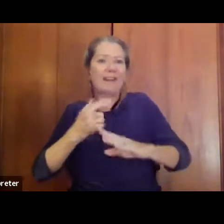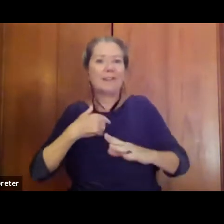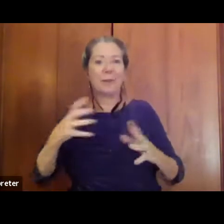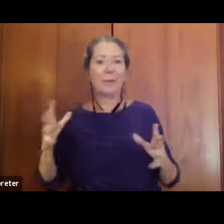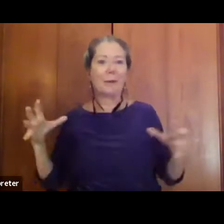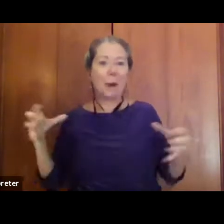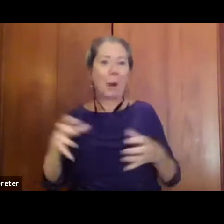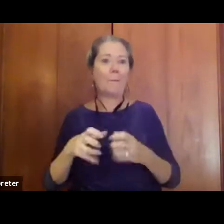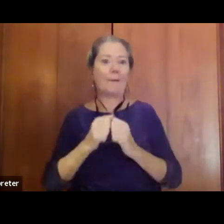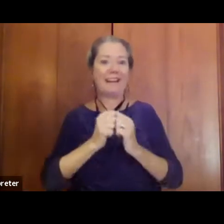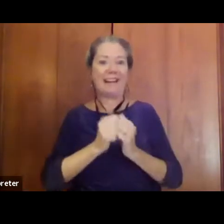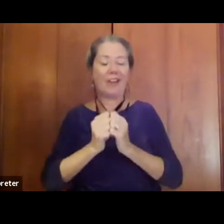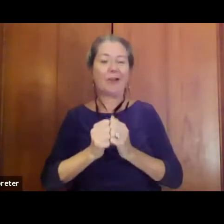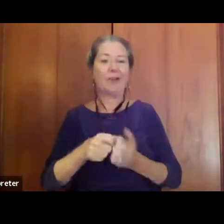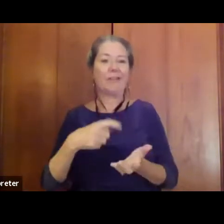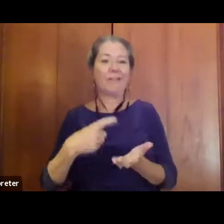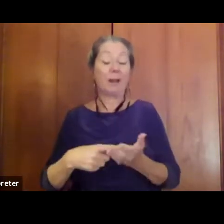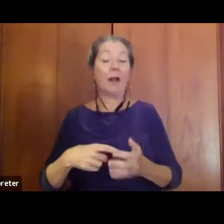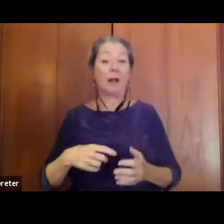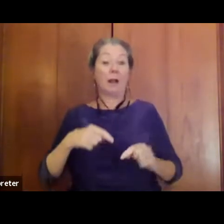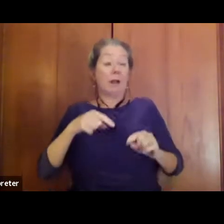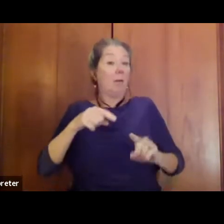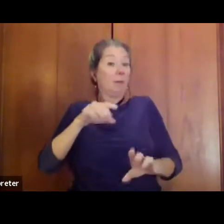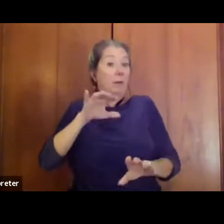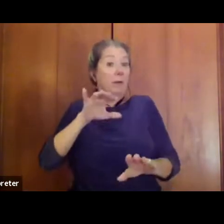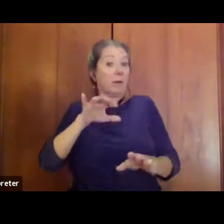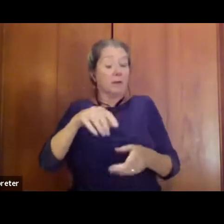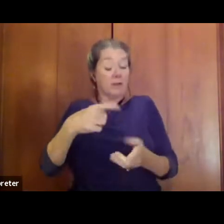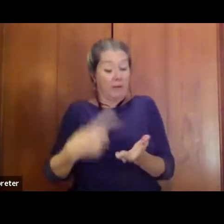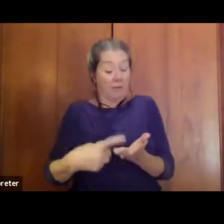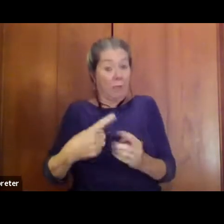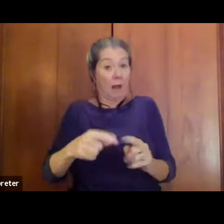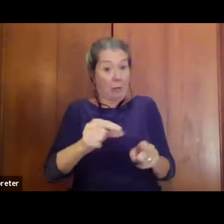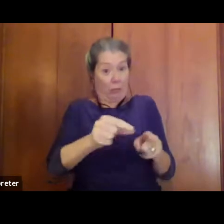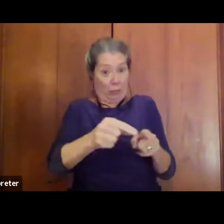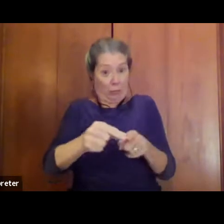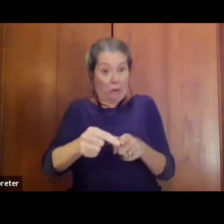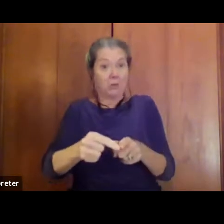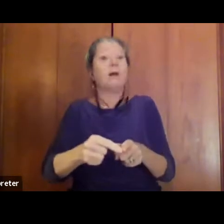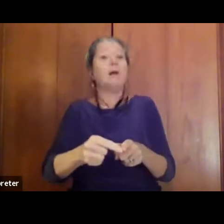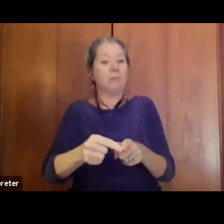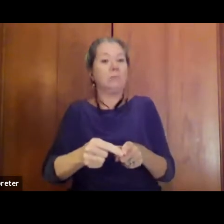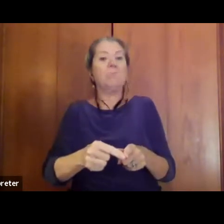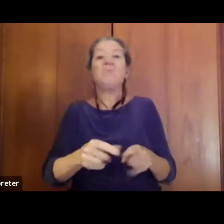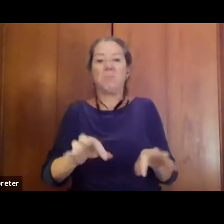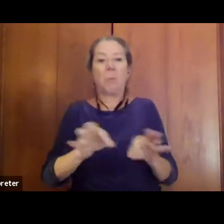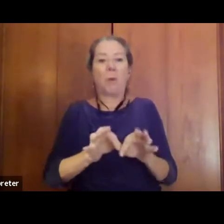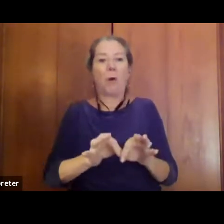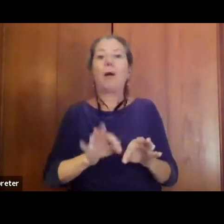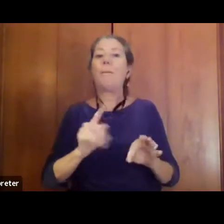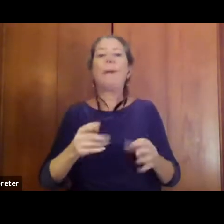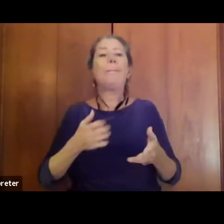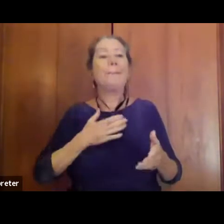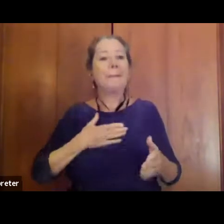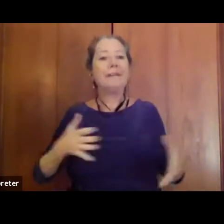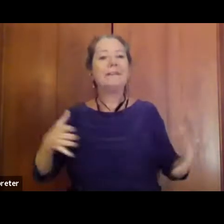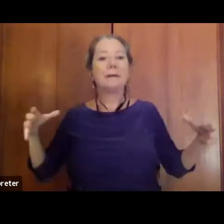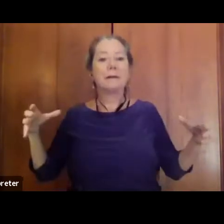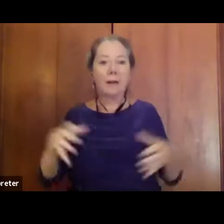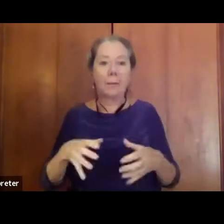the conversation or topic isn't important. I'm just asking that we allow ourselves to come together to start a